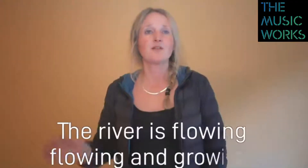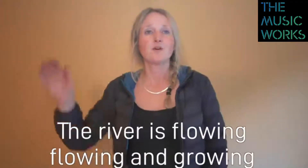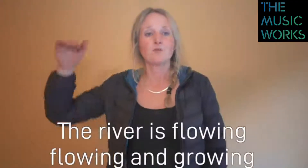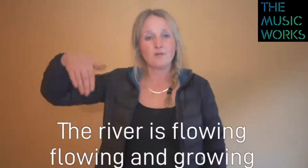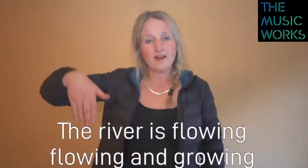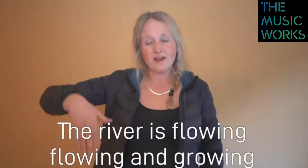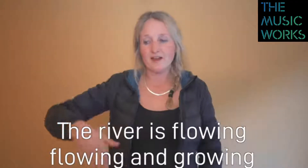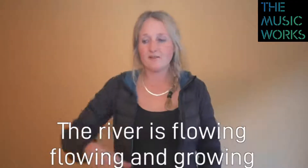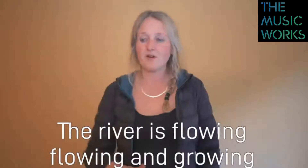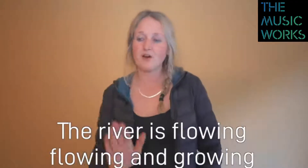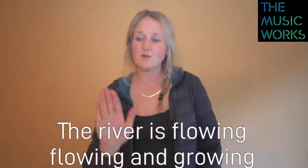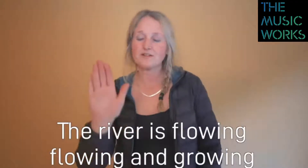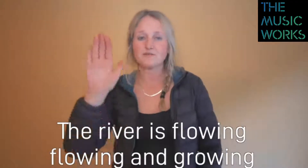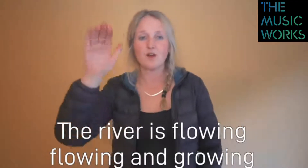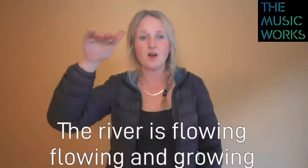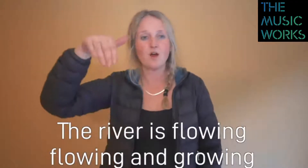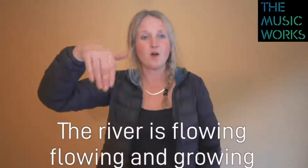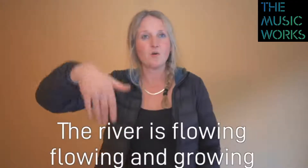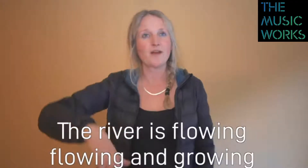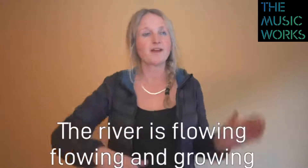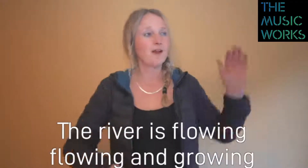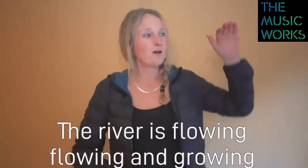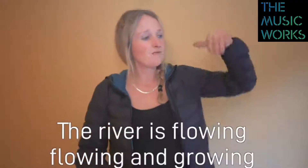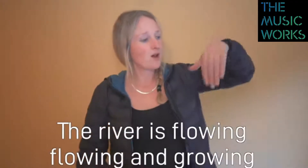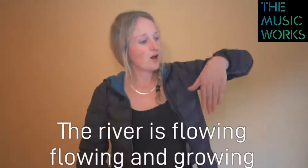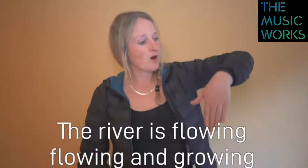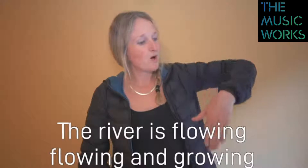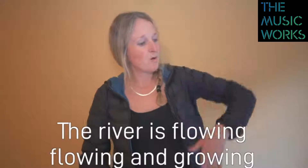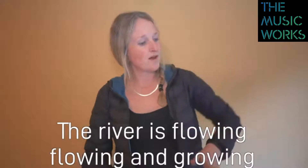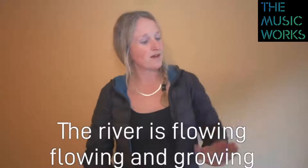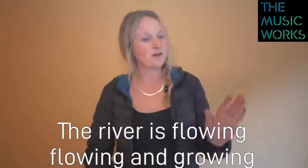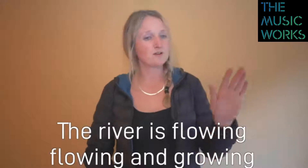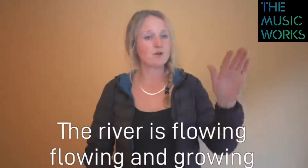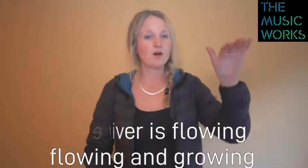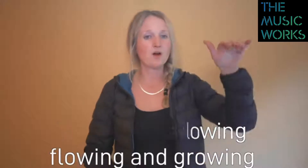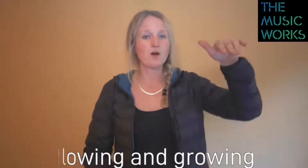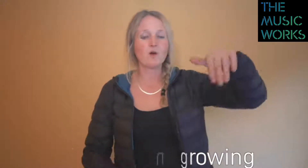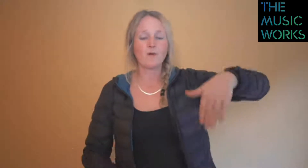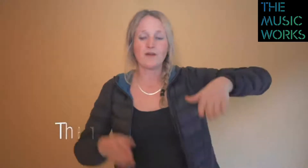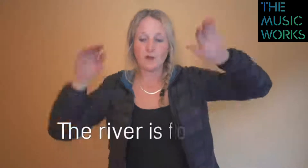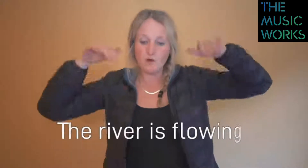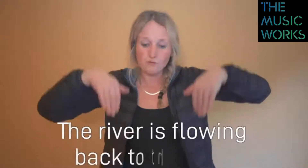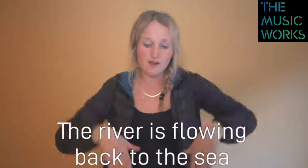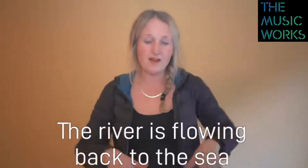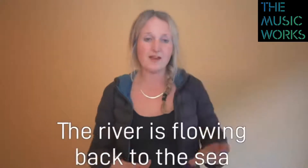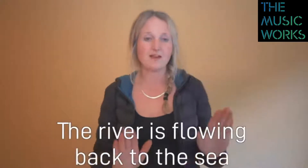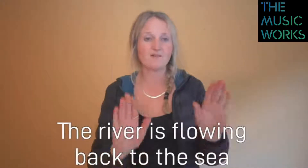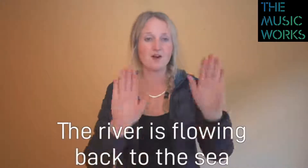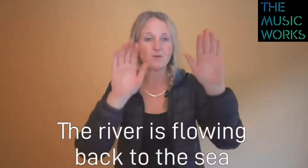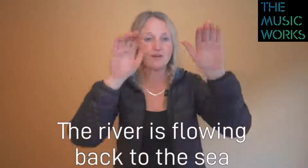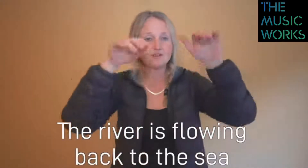The river is flowing, flowing and growing. The river is